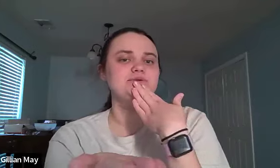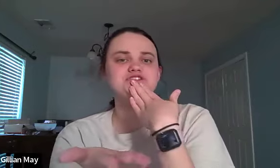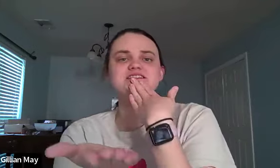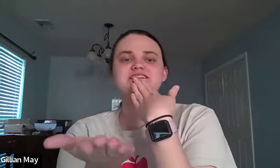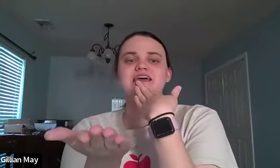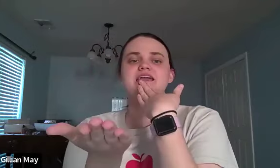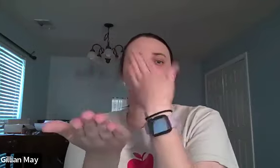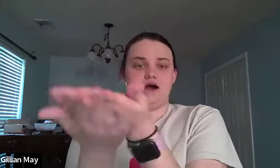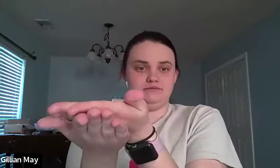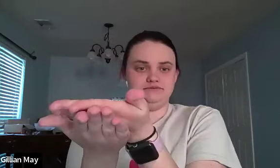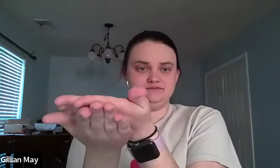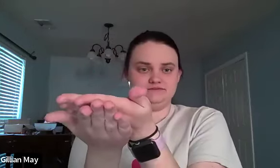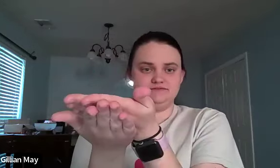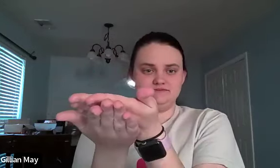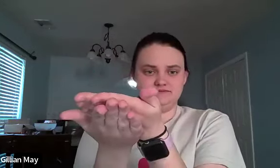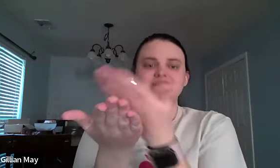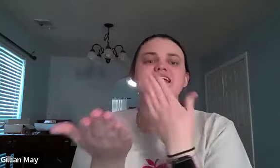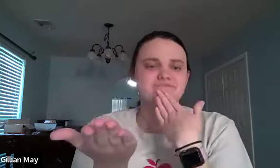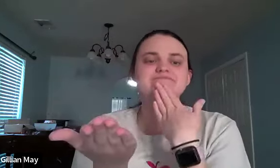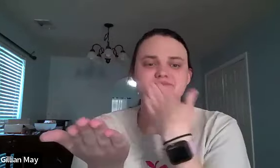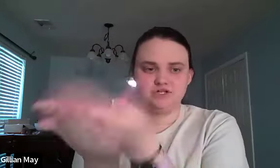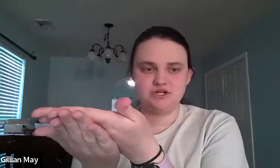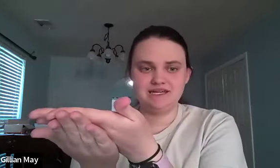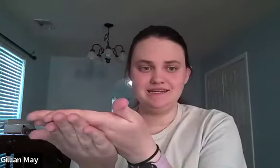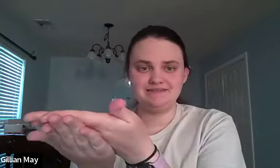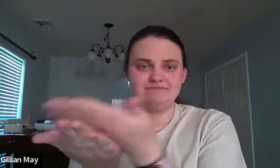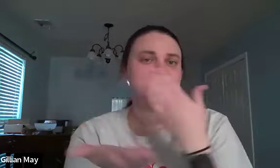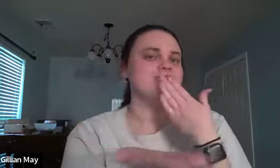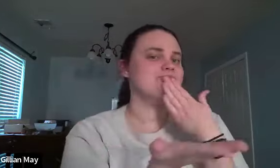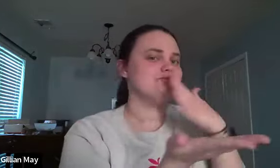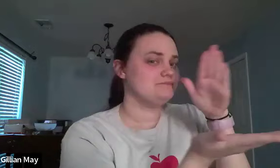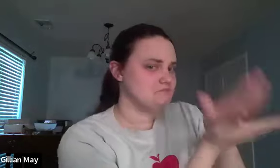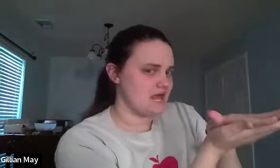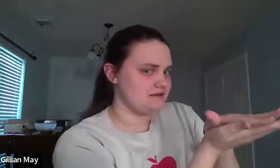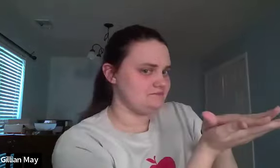will just stay up. Yeah. Good. Bad.